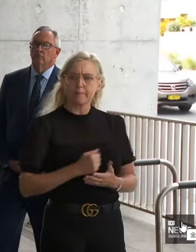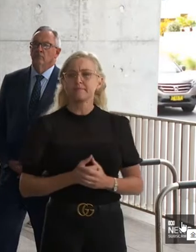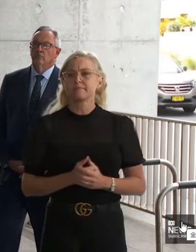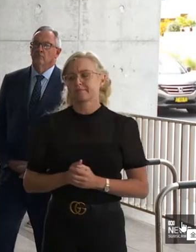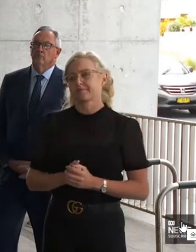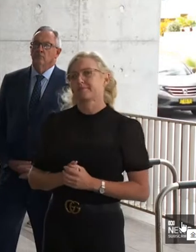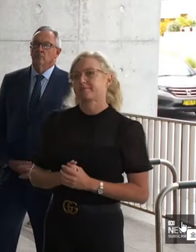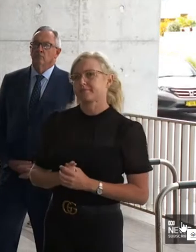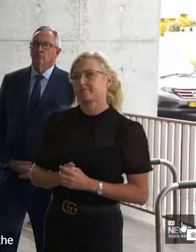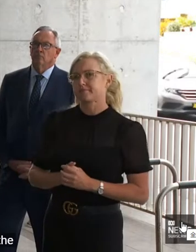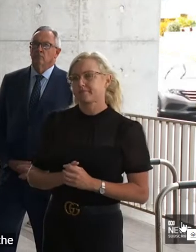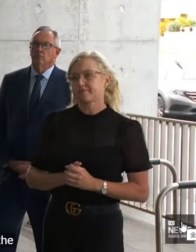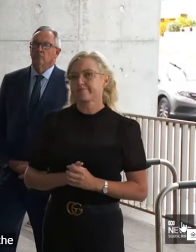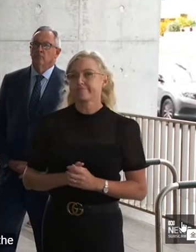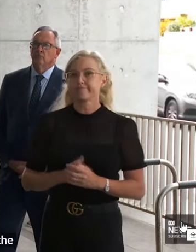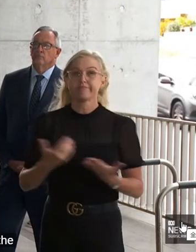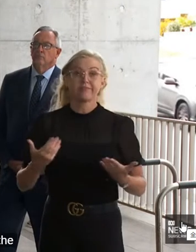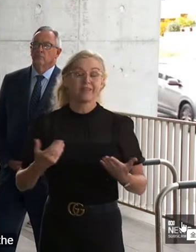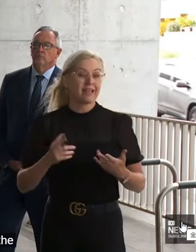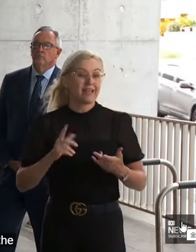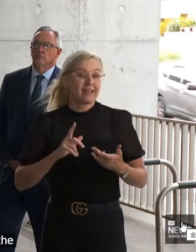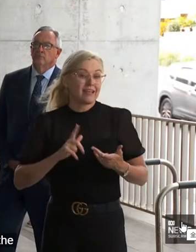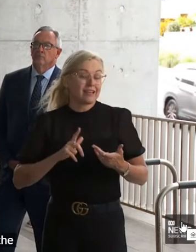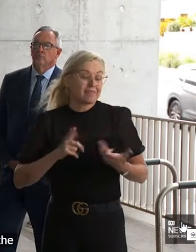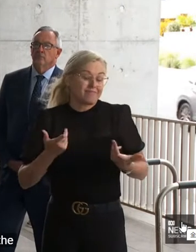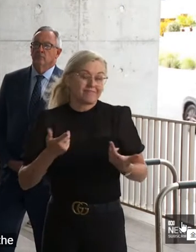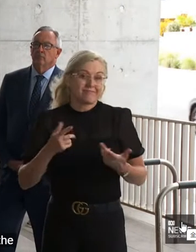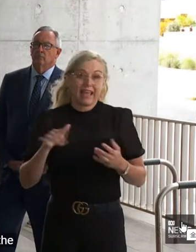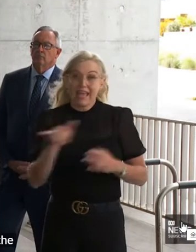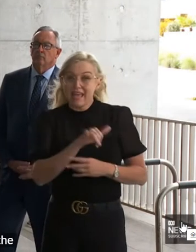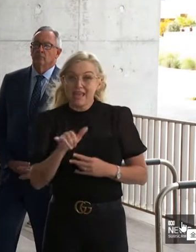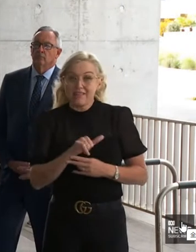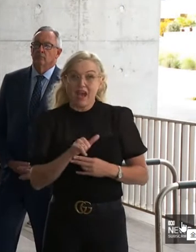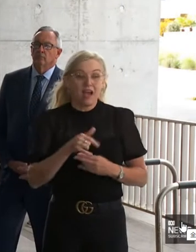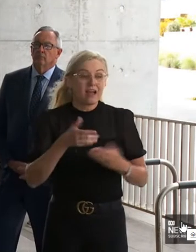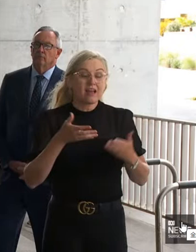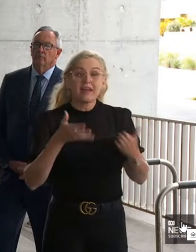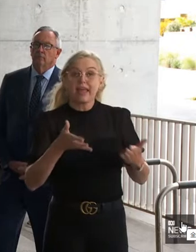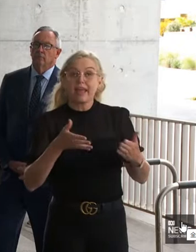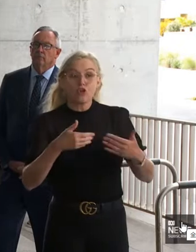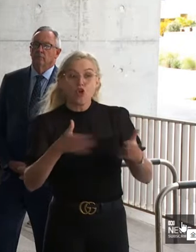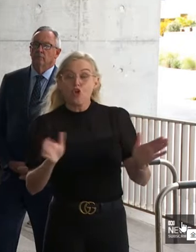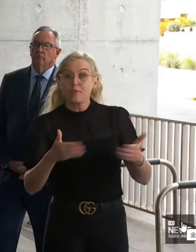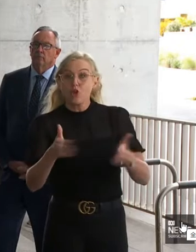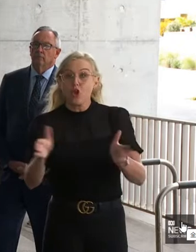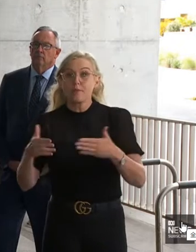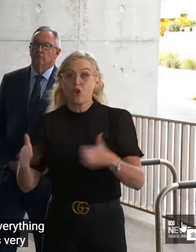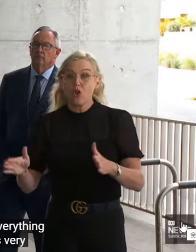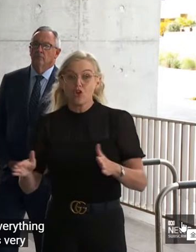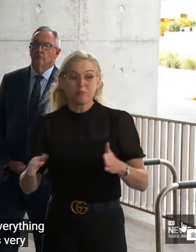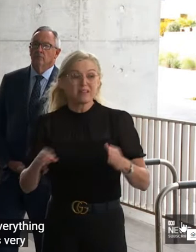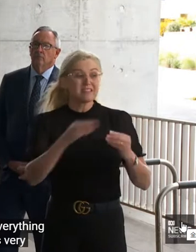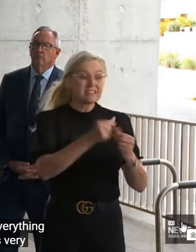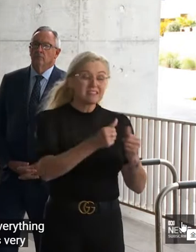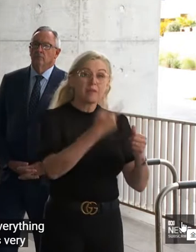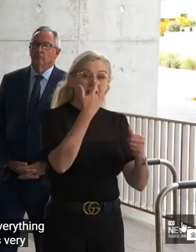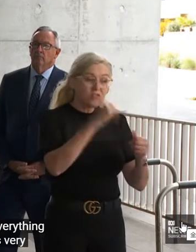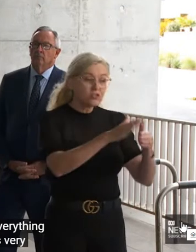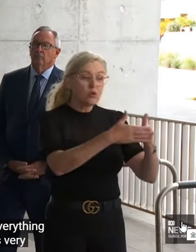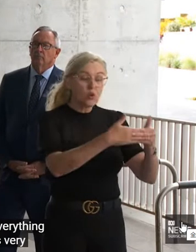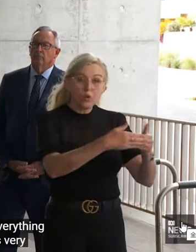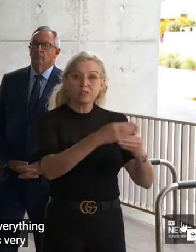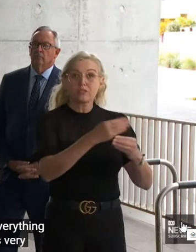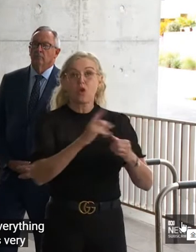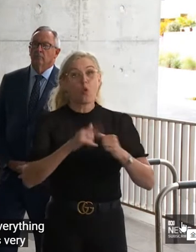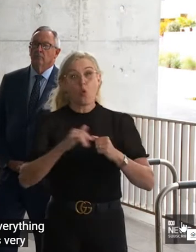And the alternative is that we close everything down. It's very similar to the challenges that we've seen in the school system. We brought